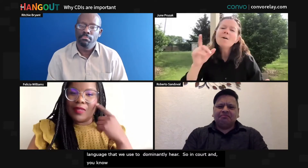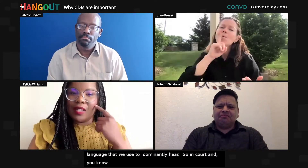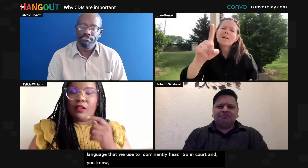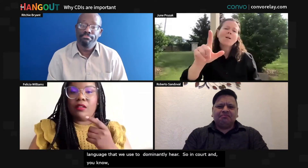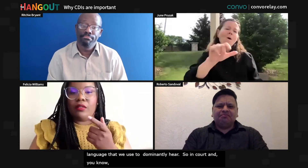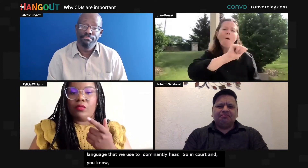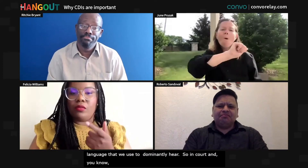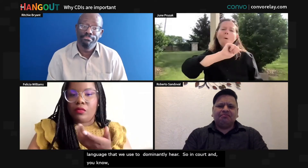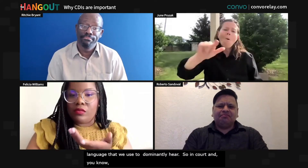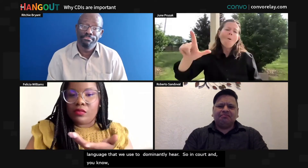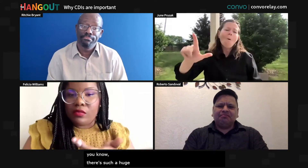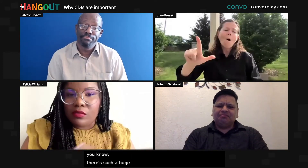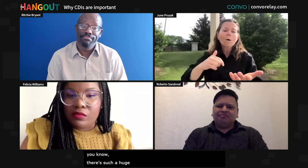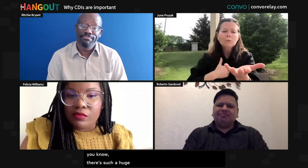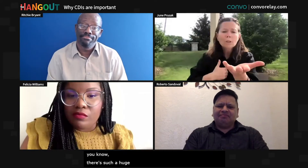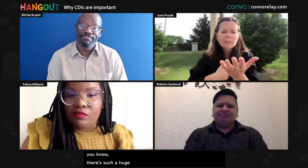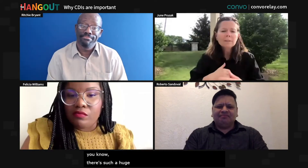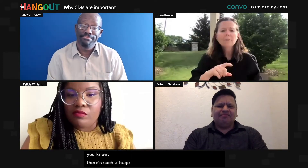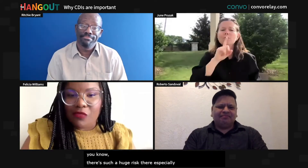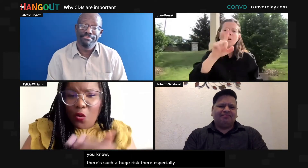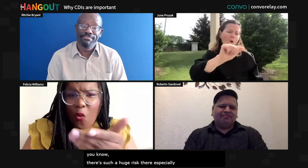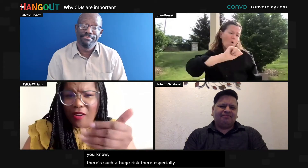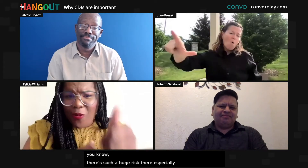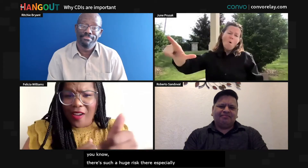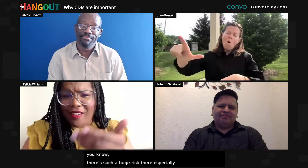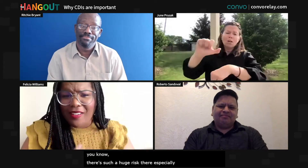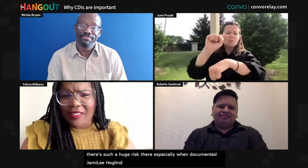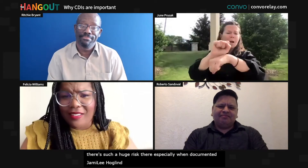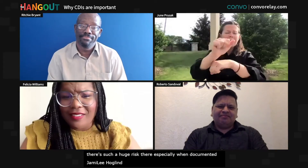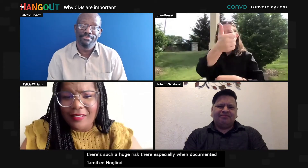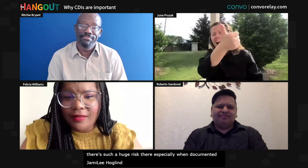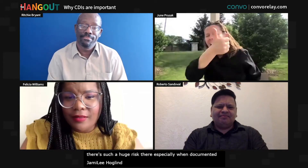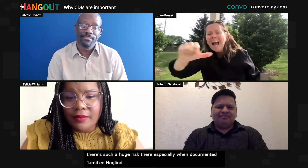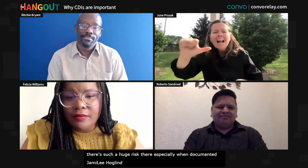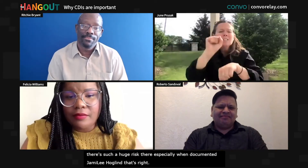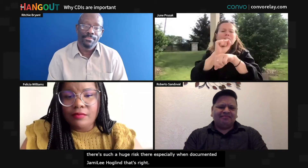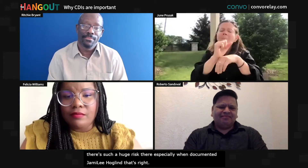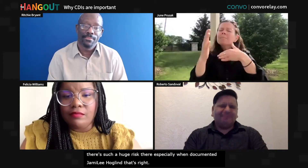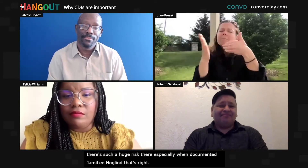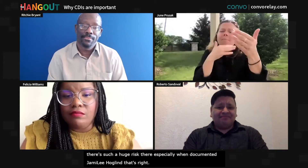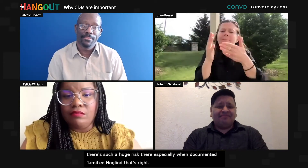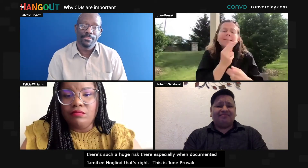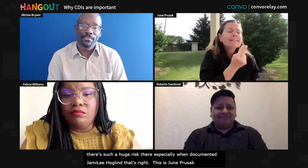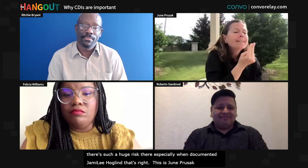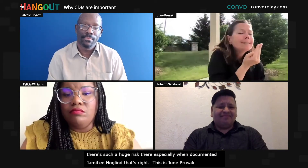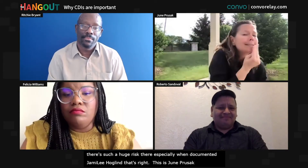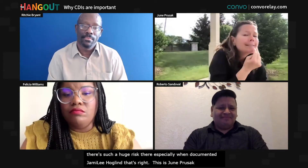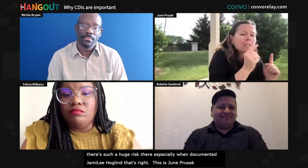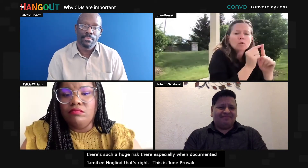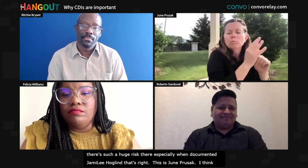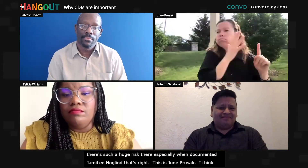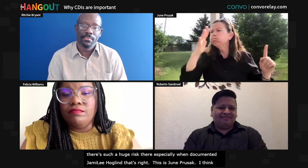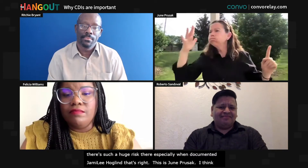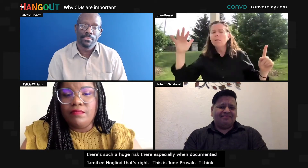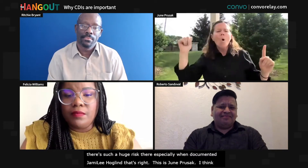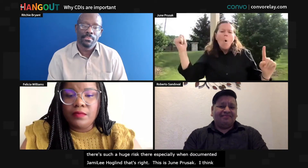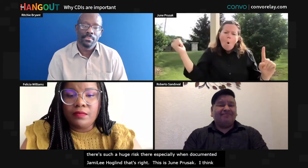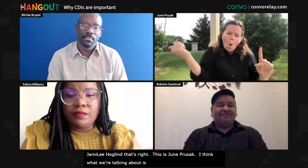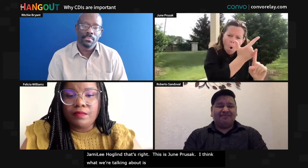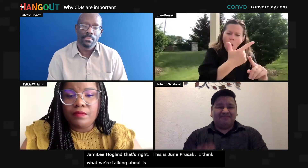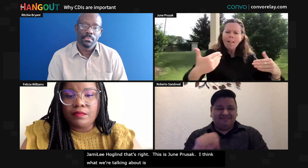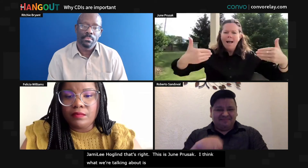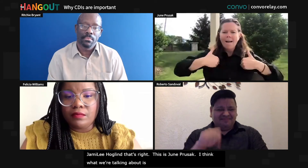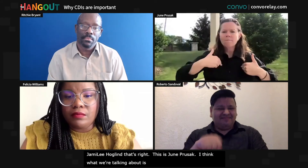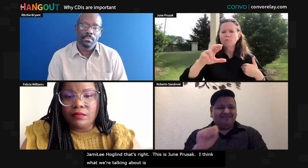when it's documented. That's right. This is June say that I think what we're talking about is all jobs, any job that we're going to be taking, regardless